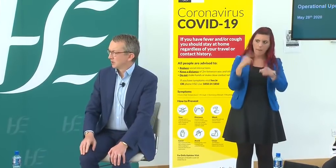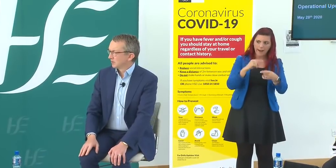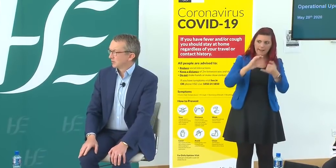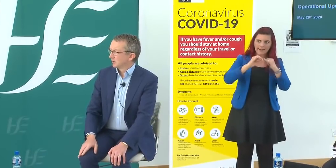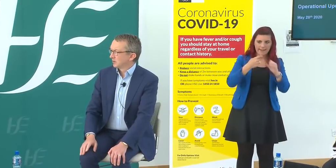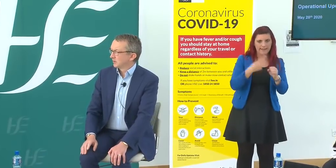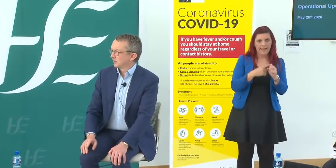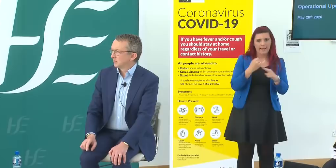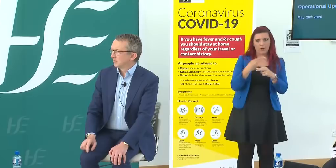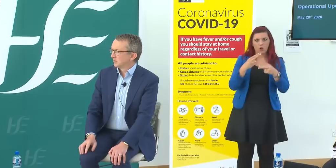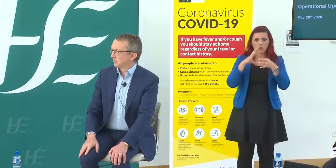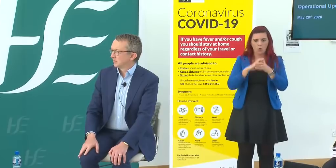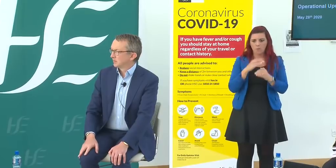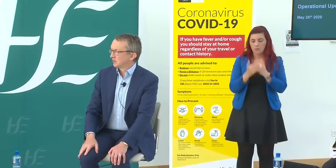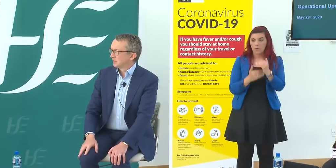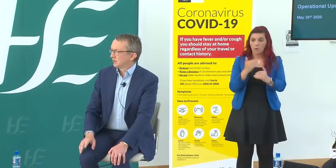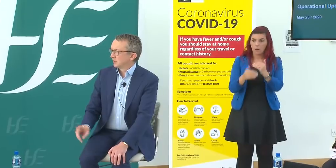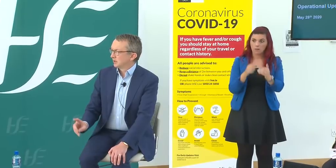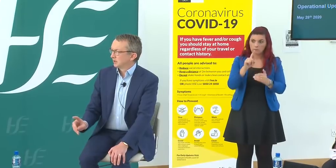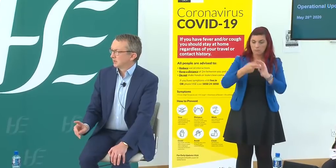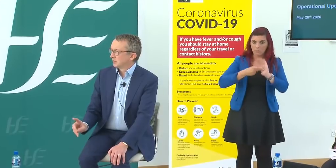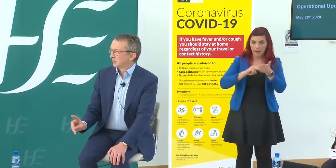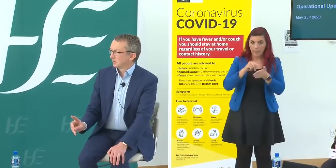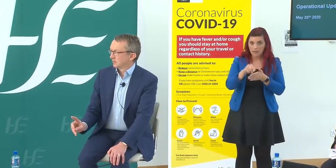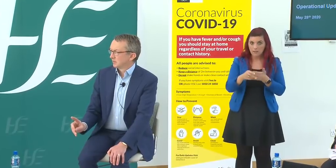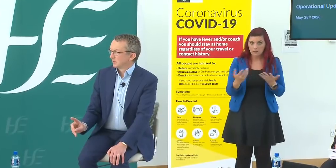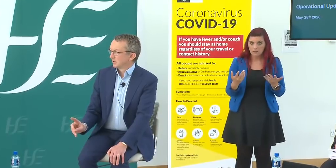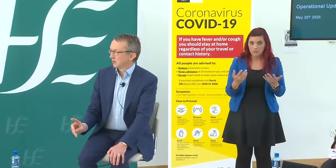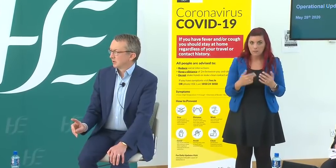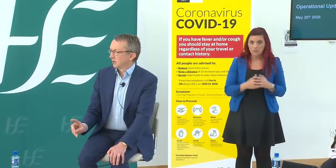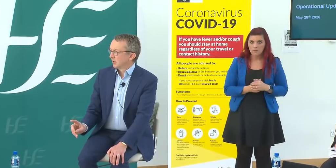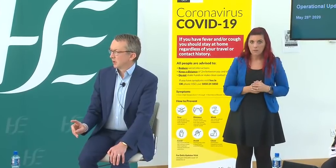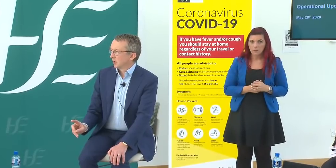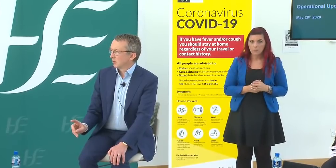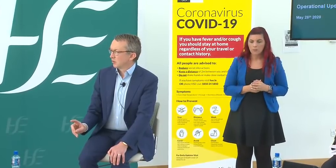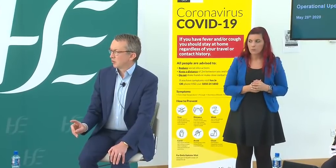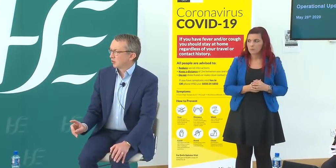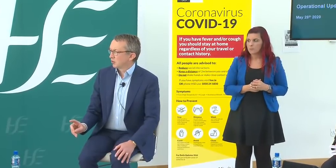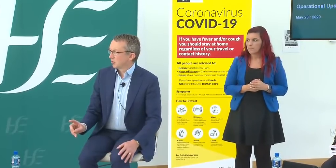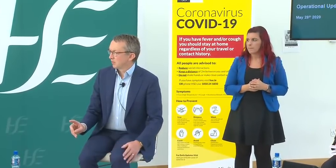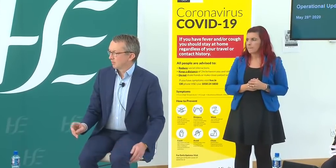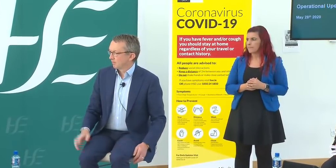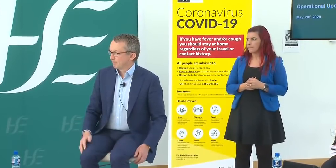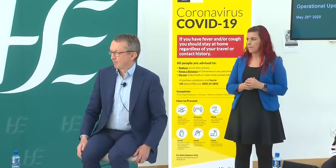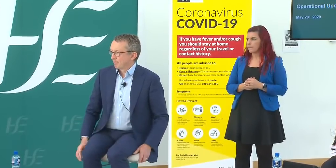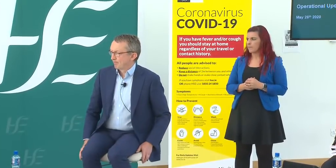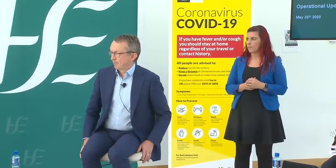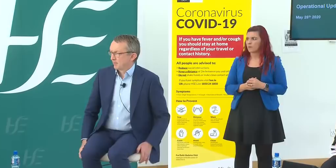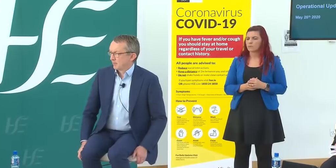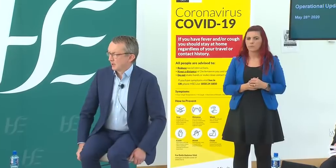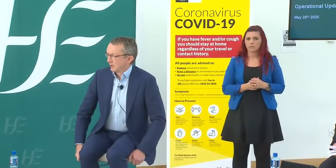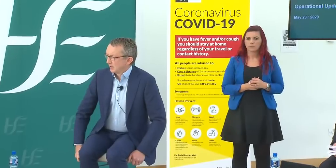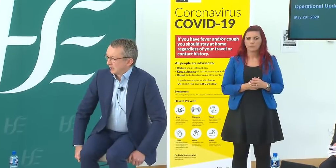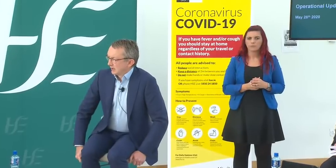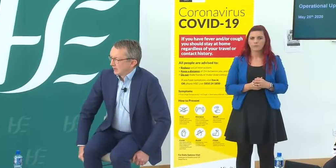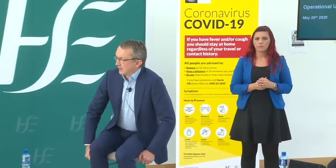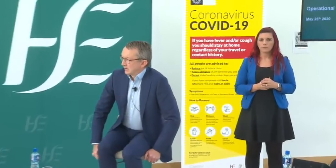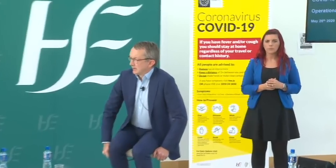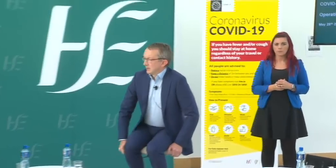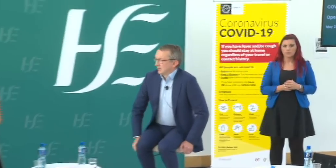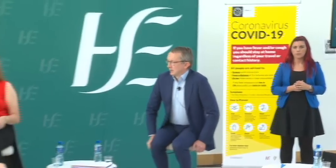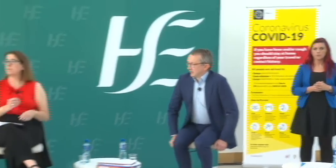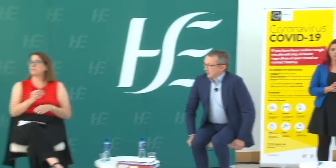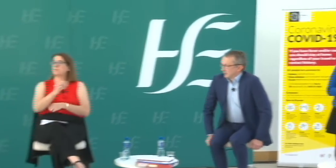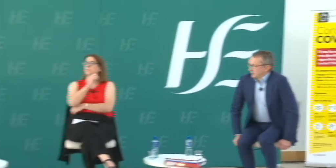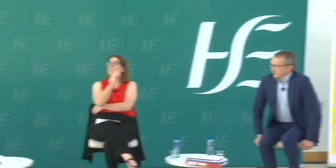nursing homes as we go along. Is that something that's on the horizon, and where are we in that? Just on the testing, the